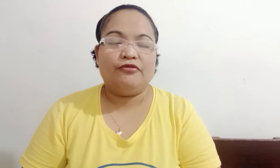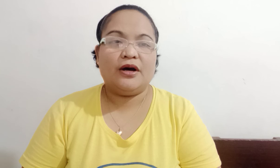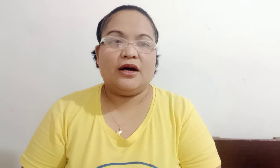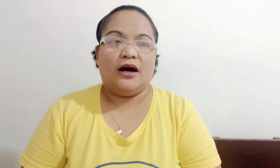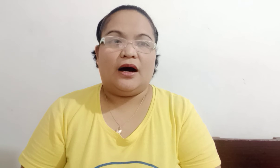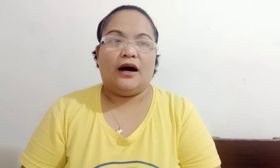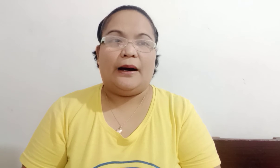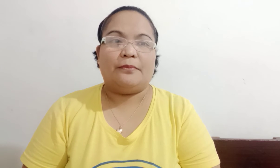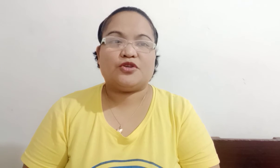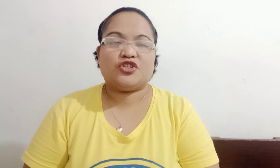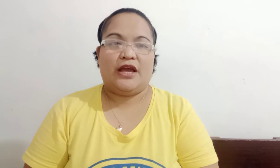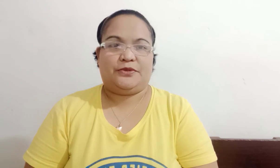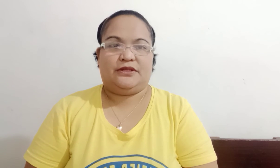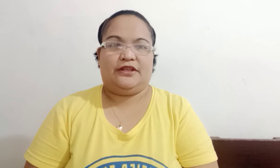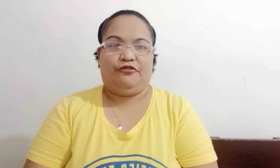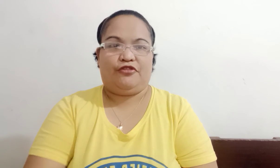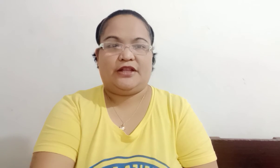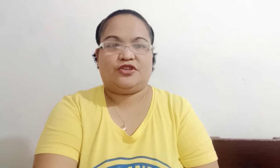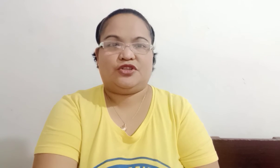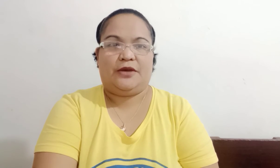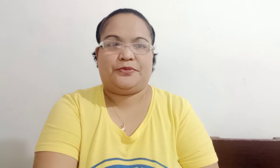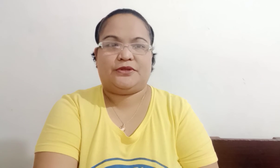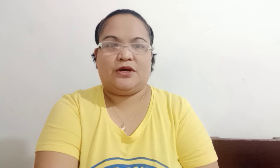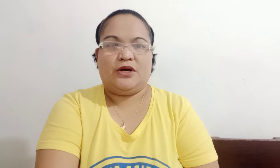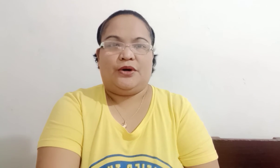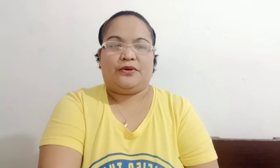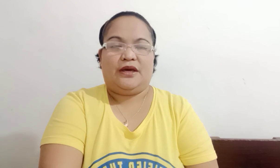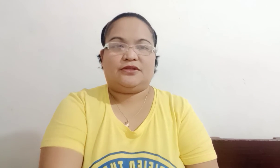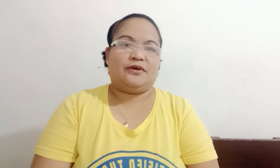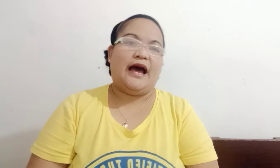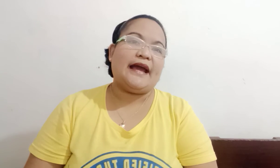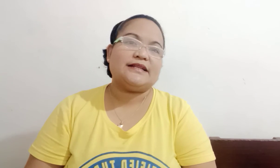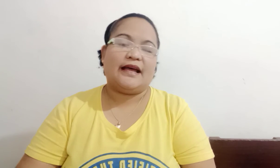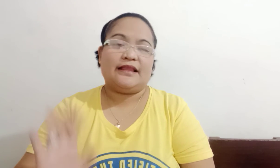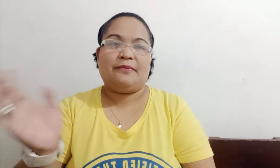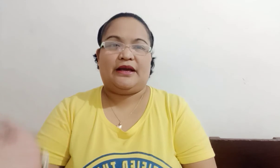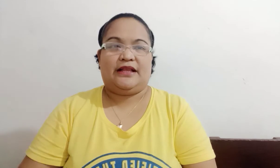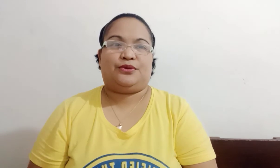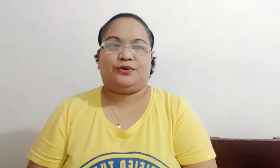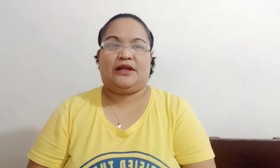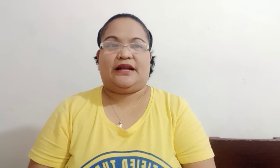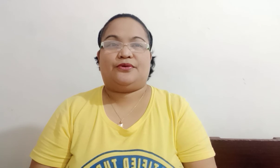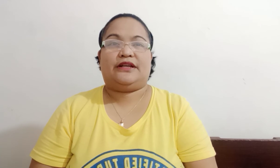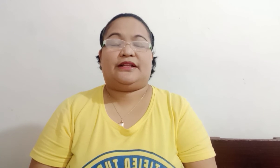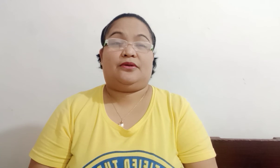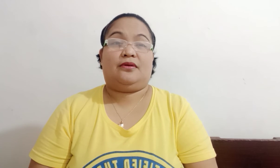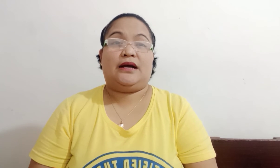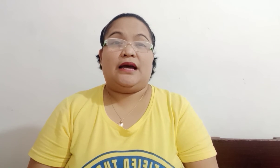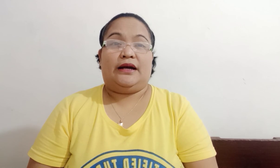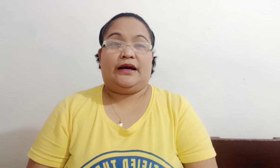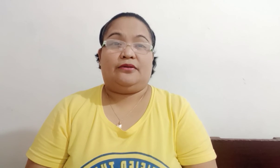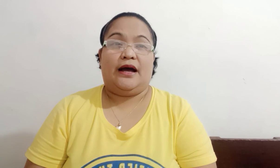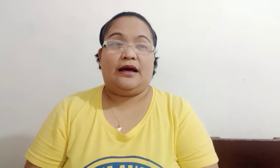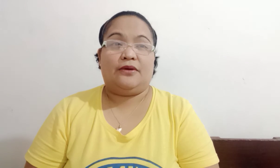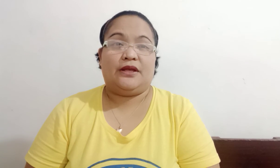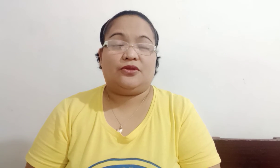shapes, the different shapes. Okay, so guys, sana may natutunan kayo ulit ngayong araw na to.